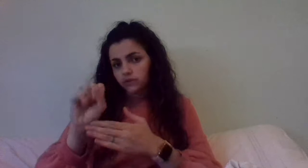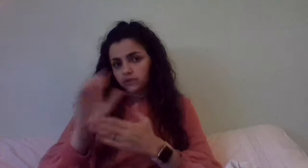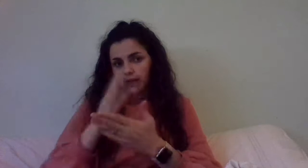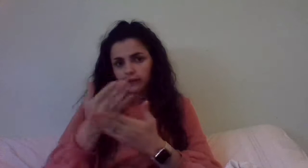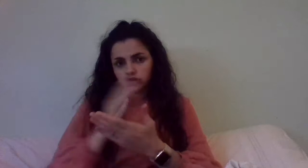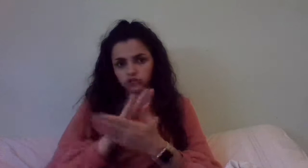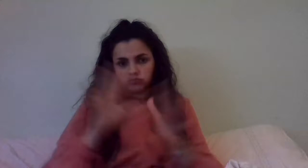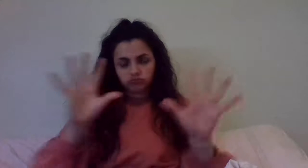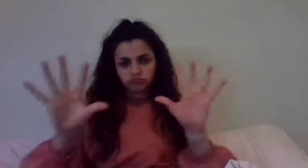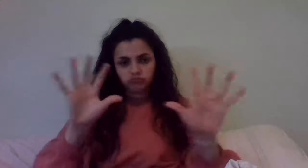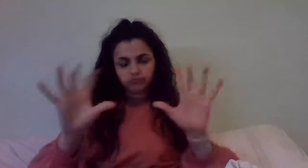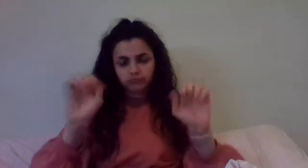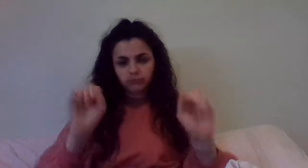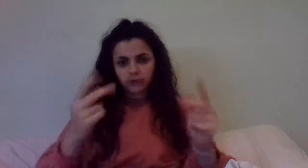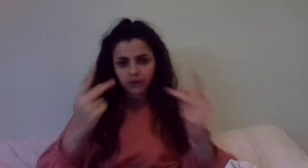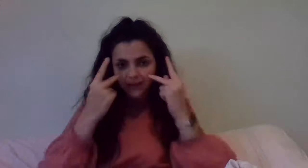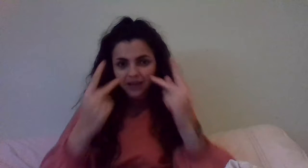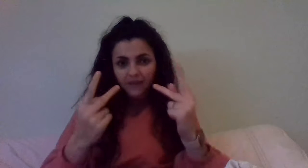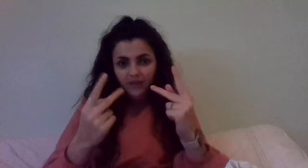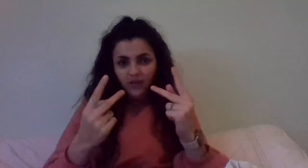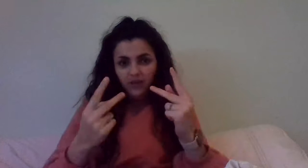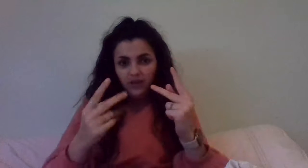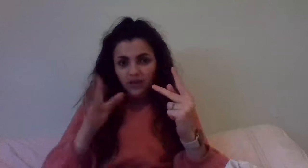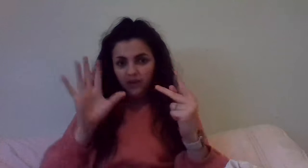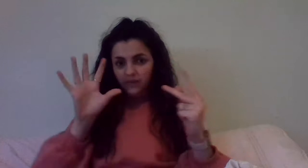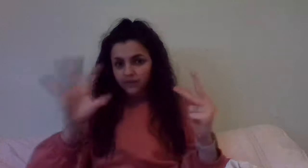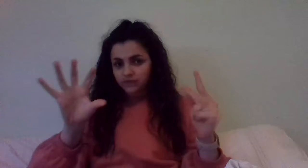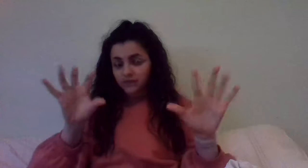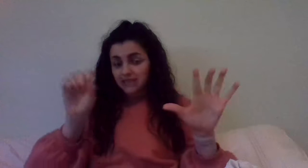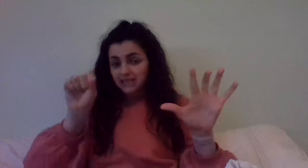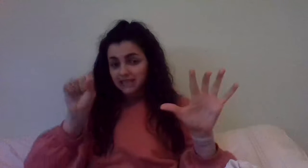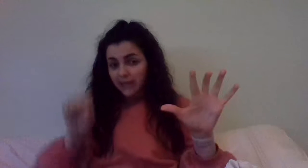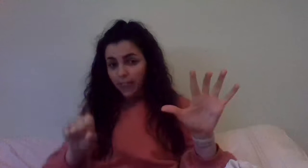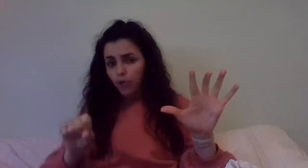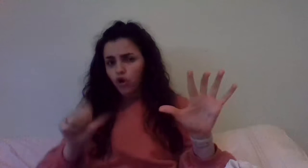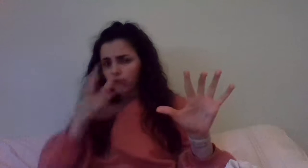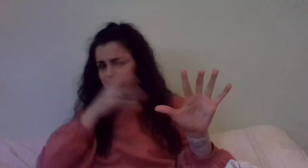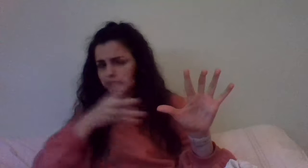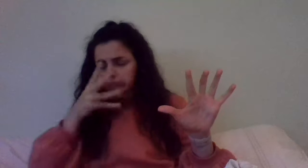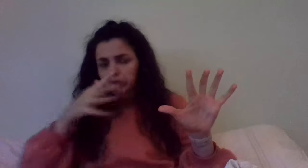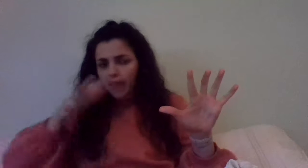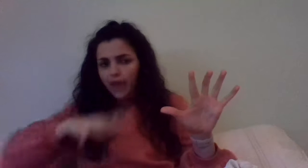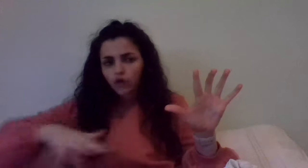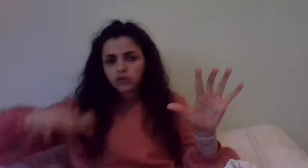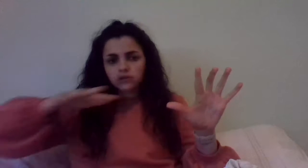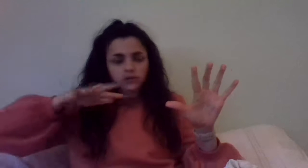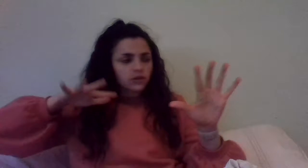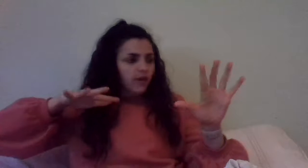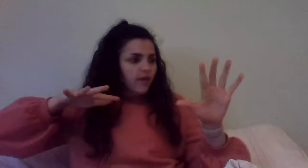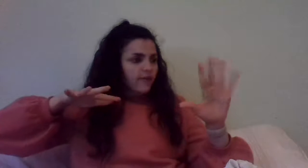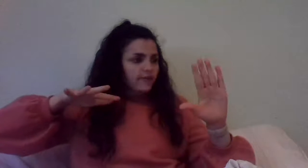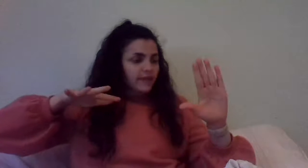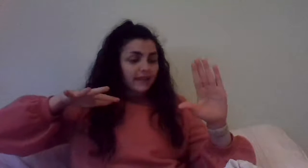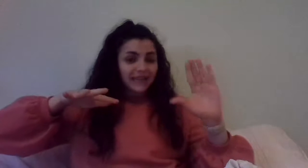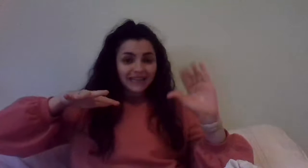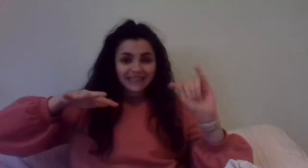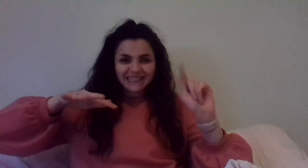in rural southern areas on the left and then in urban northern areas on the right.